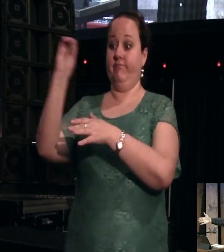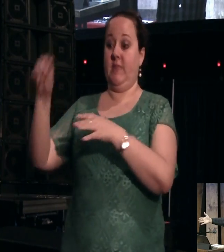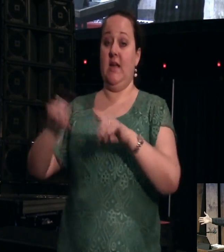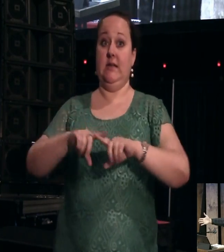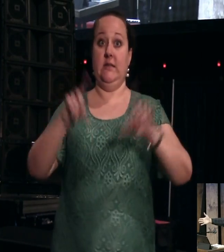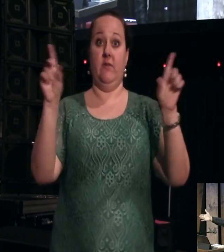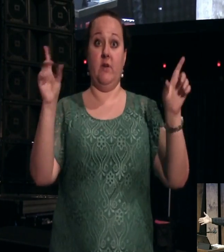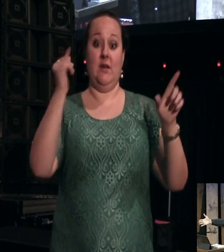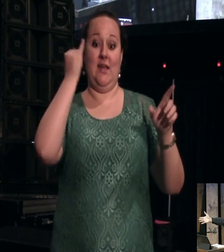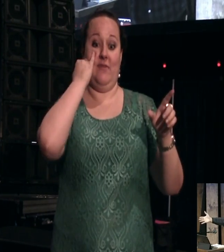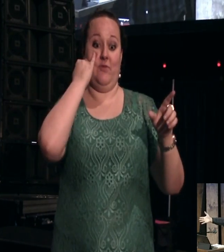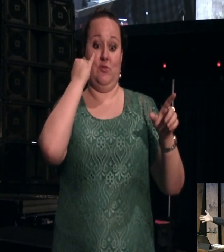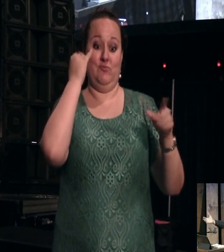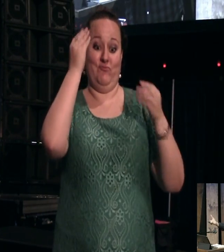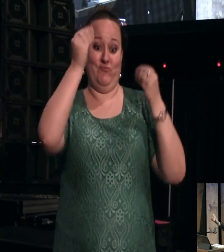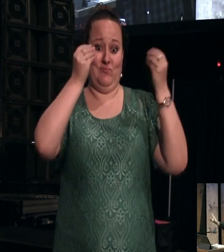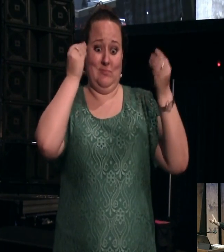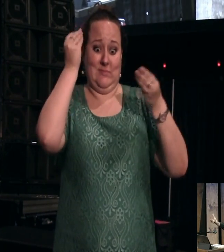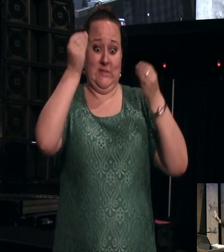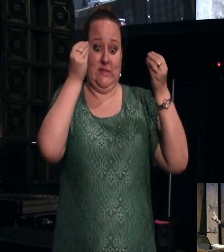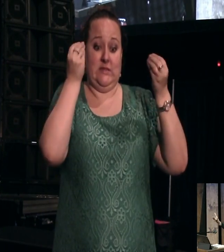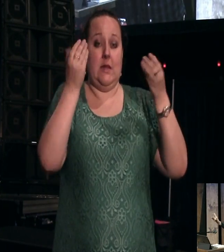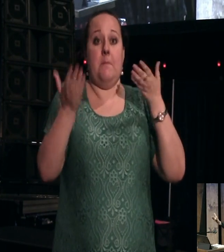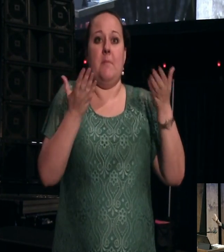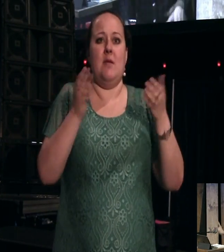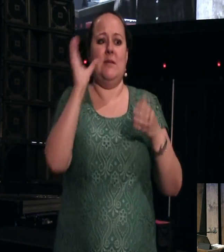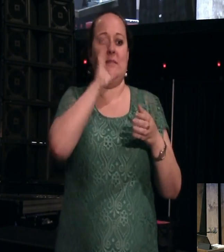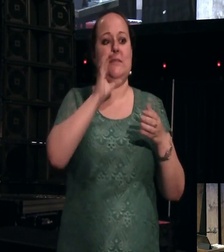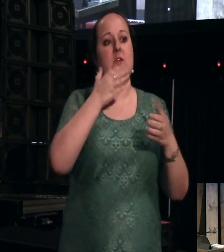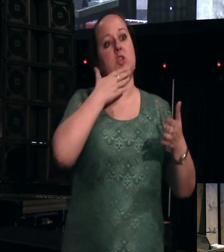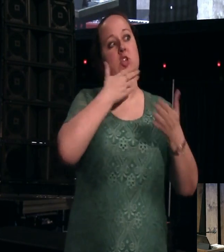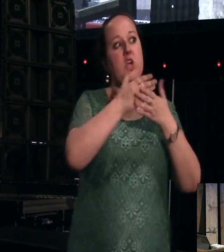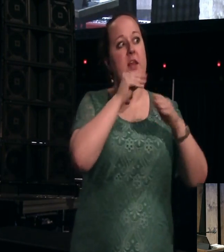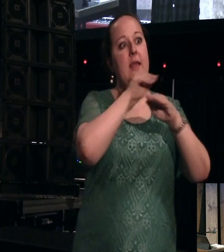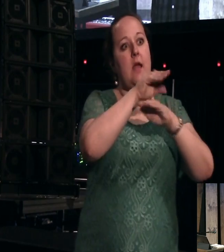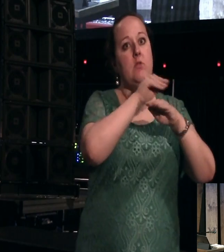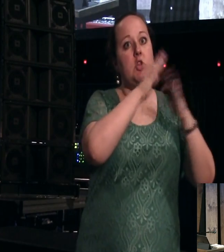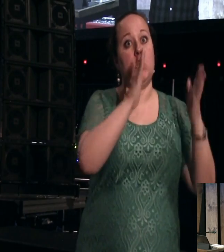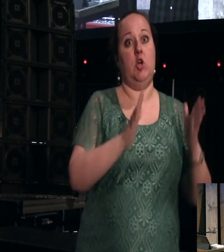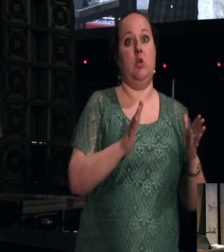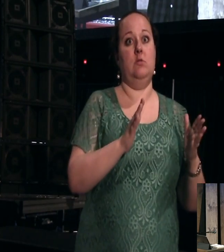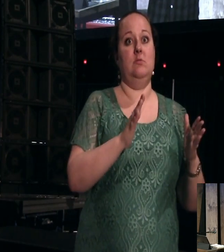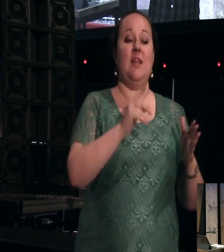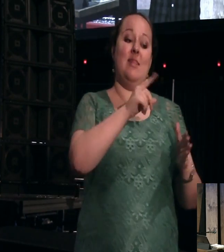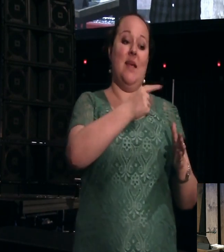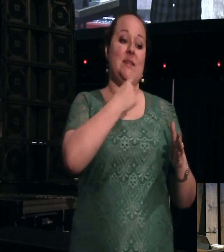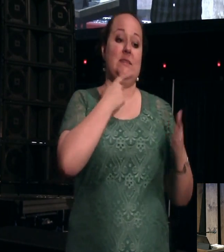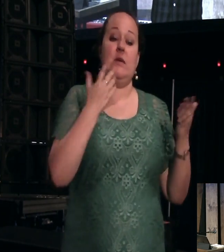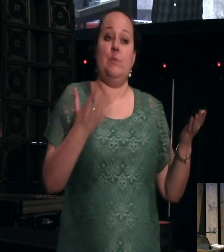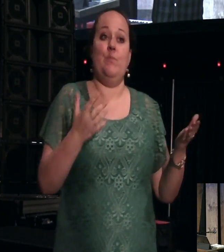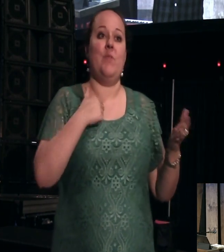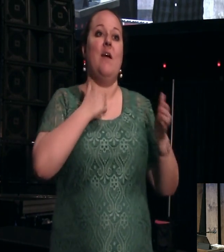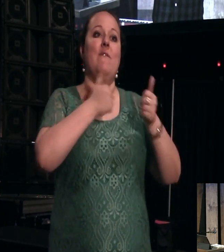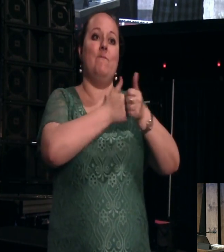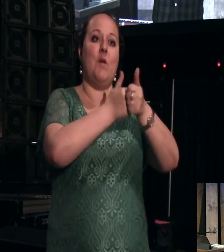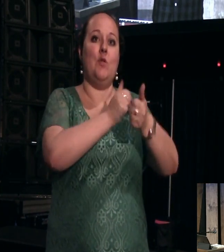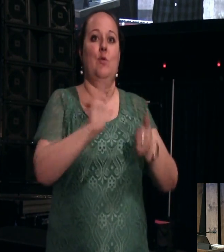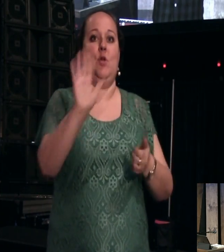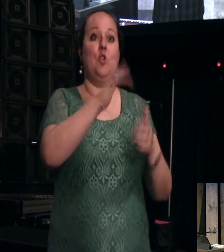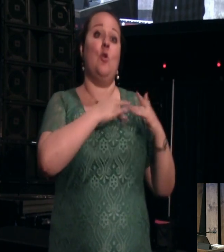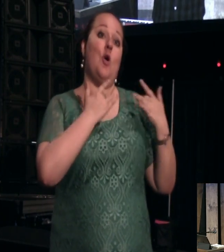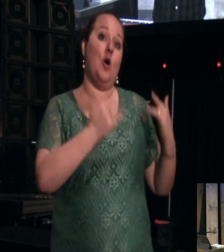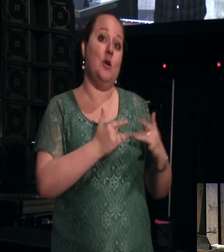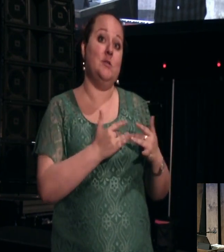two totally different outcomes, if you're trying to figure that out, you might seek some wise counsel, and they might tell you, well,